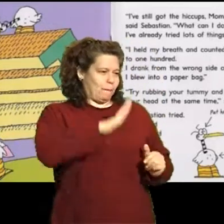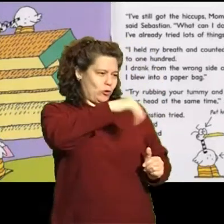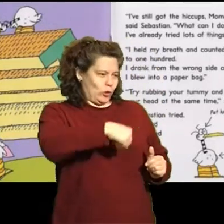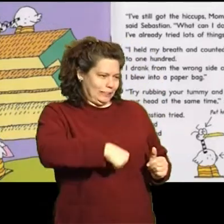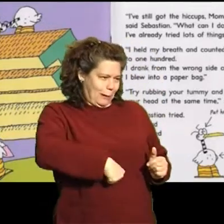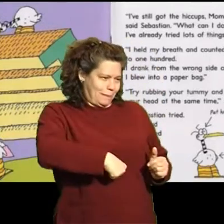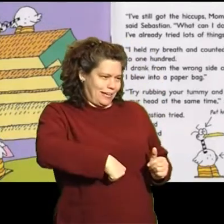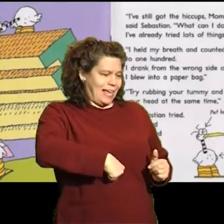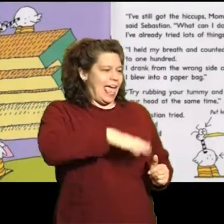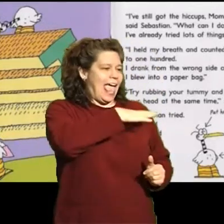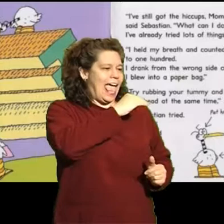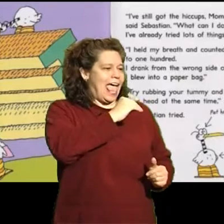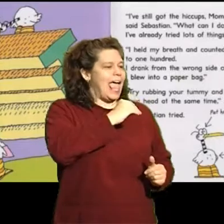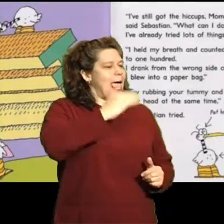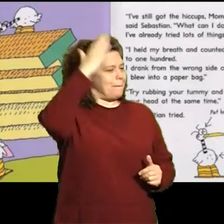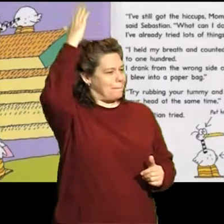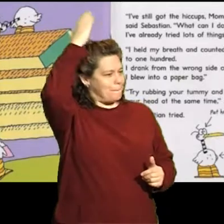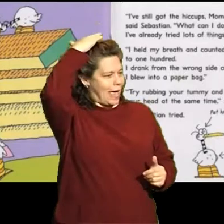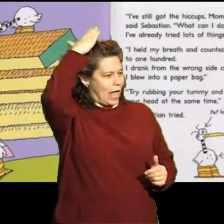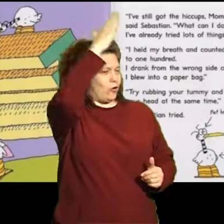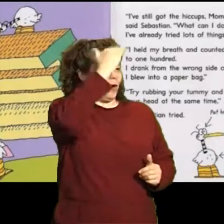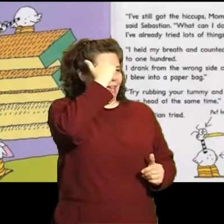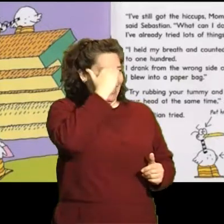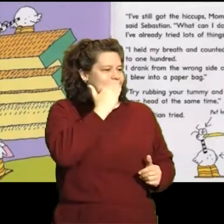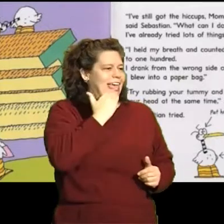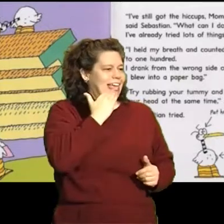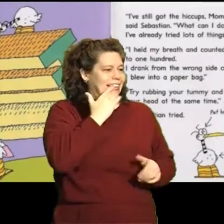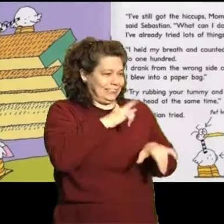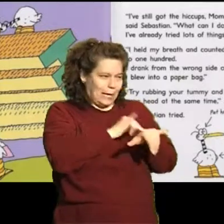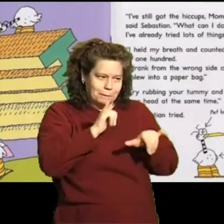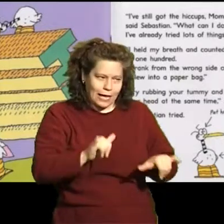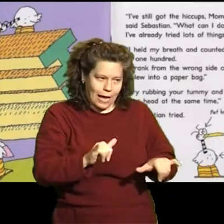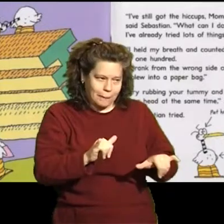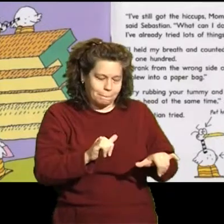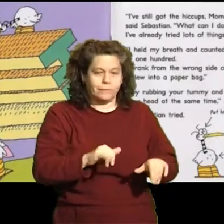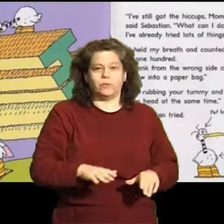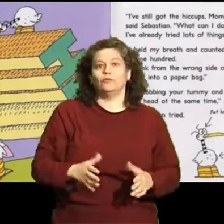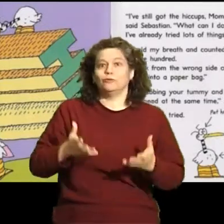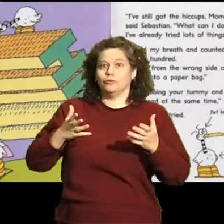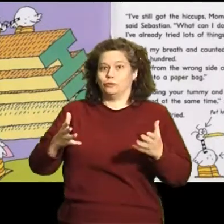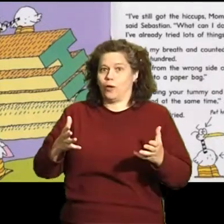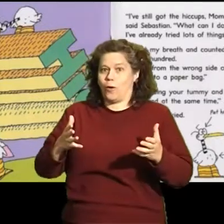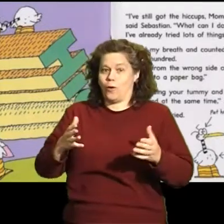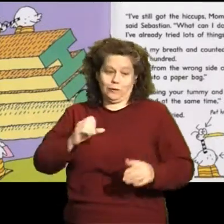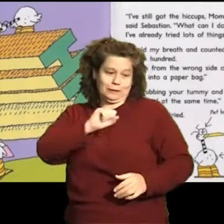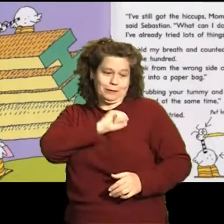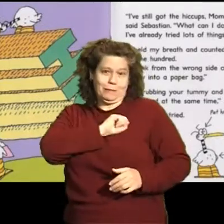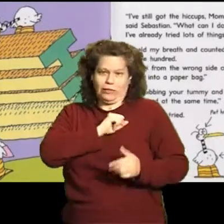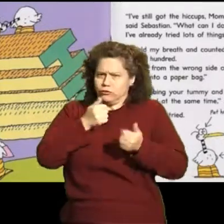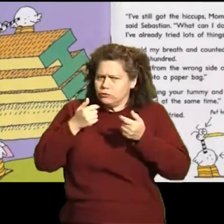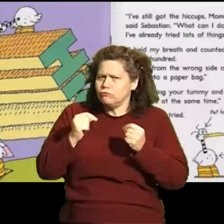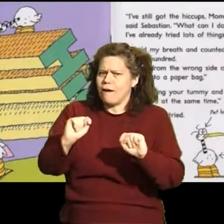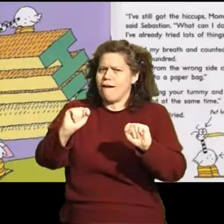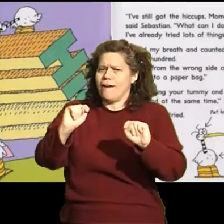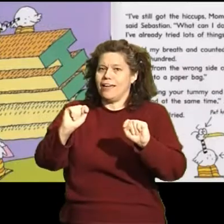"Try rubbing your tummy and patting your head at the same time," said Mom.